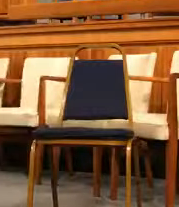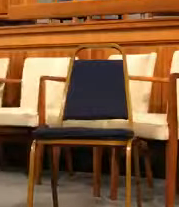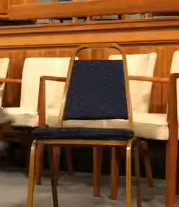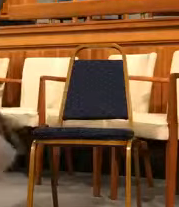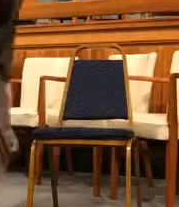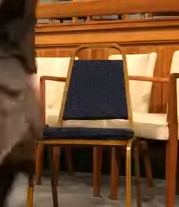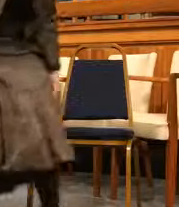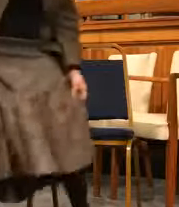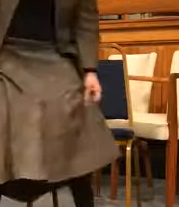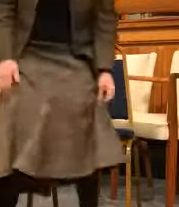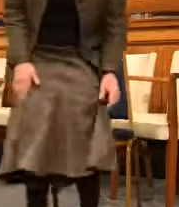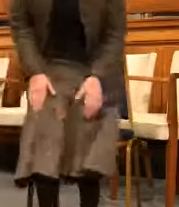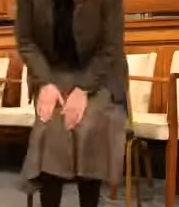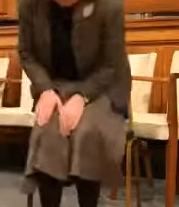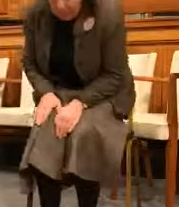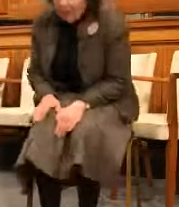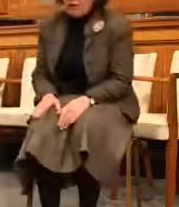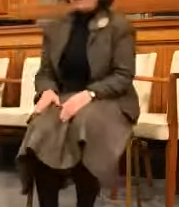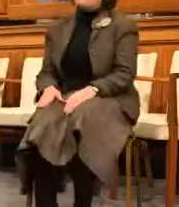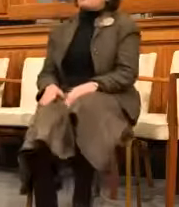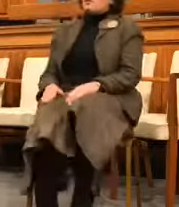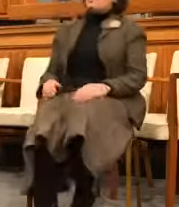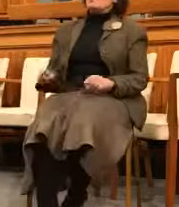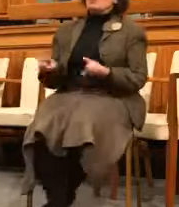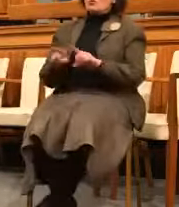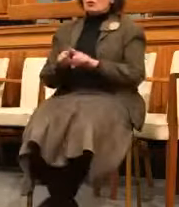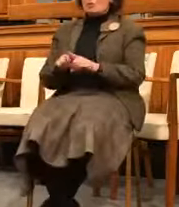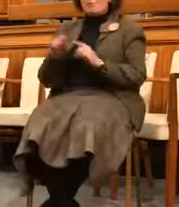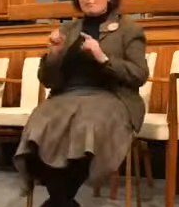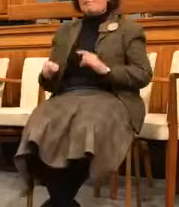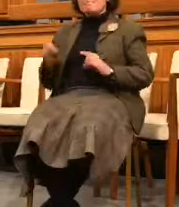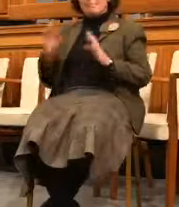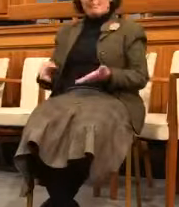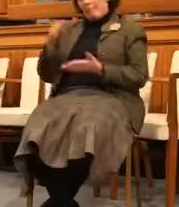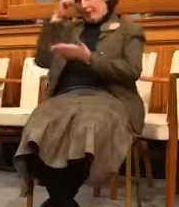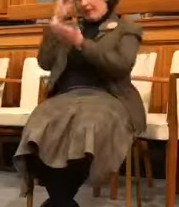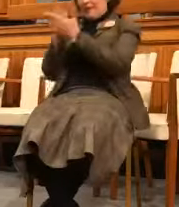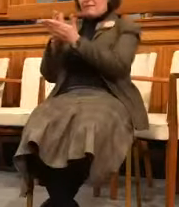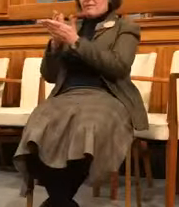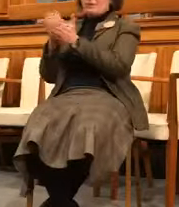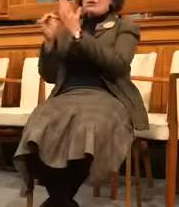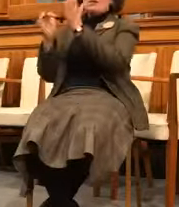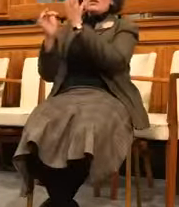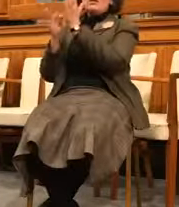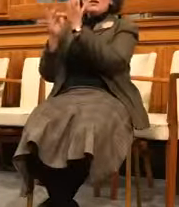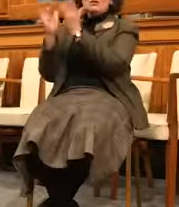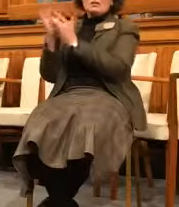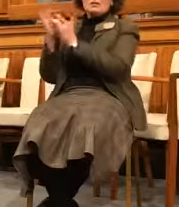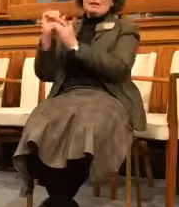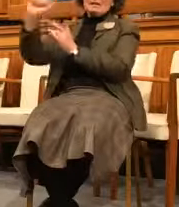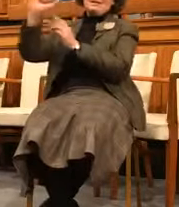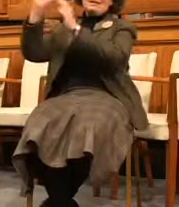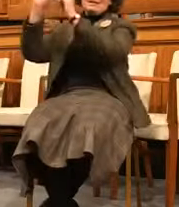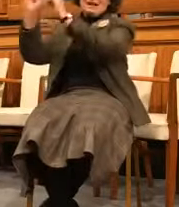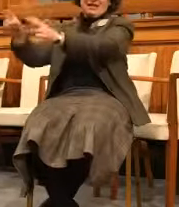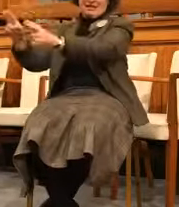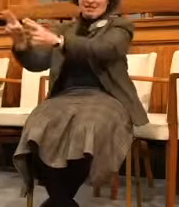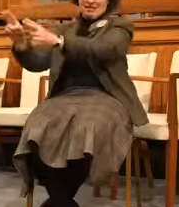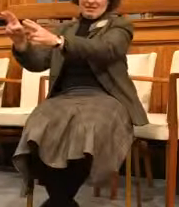soul-saving efficacy of the death of Christ. The